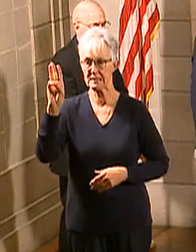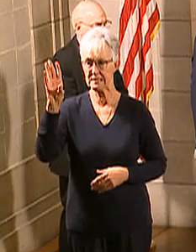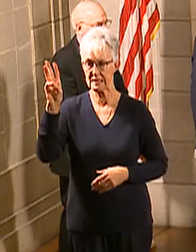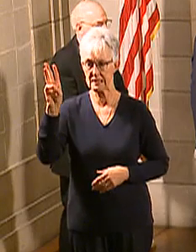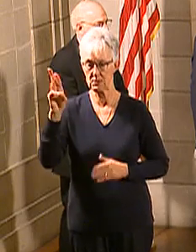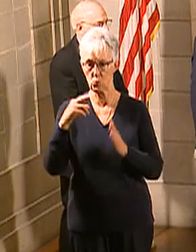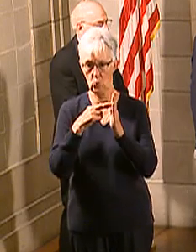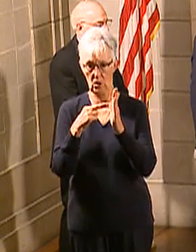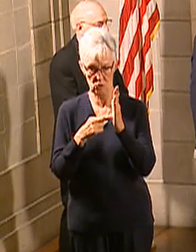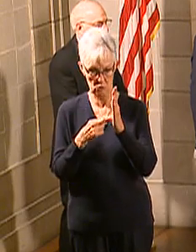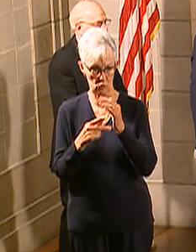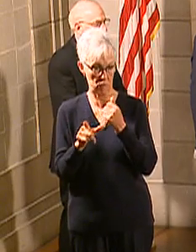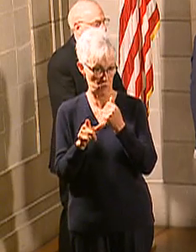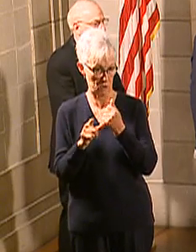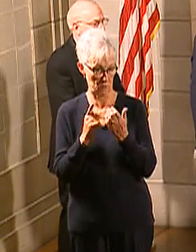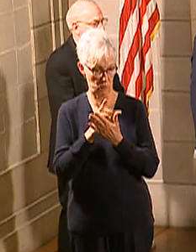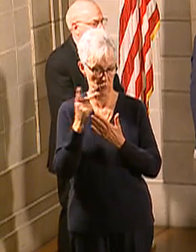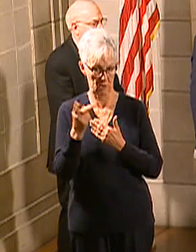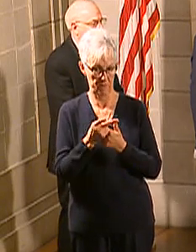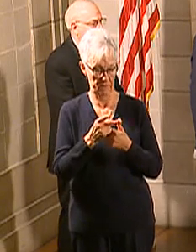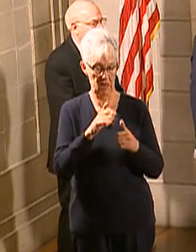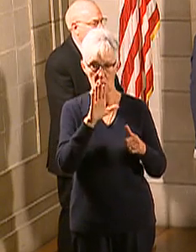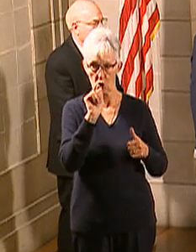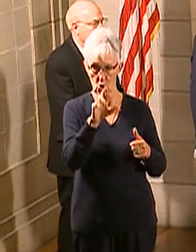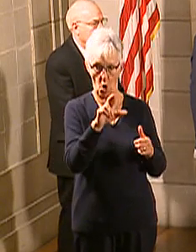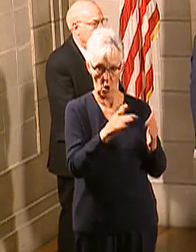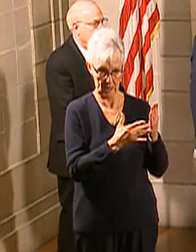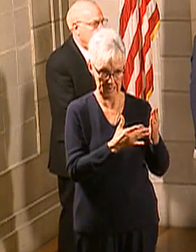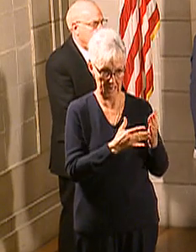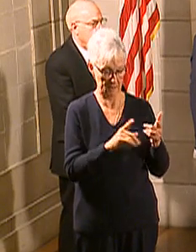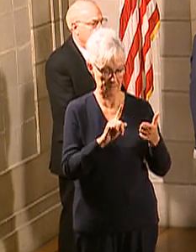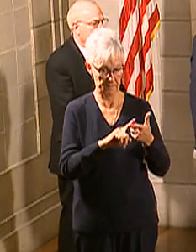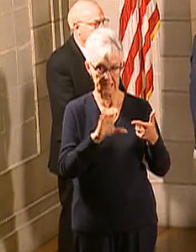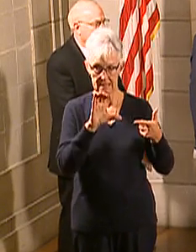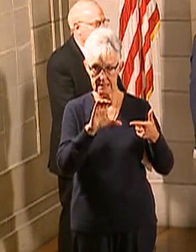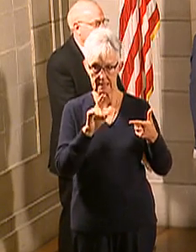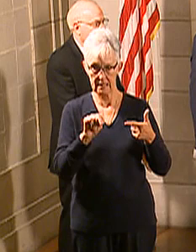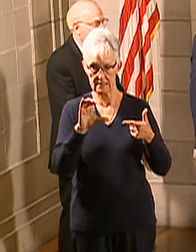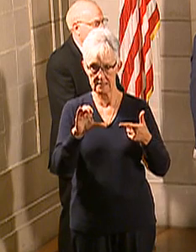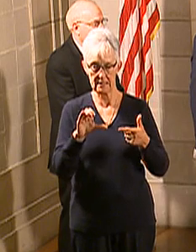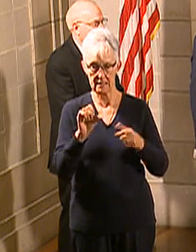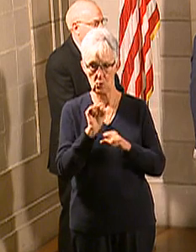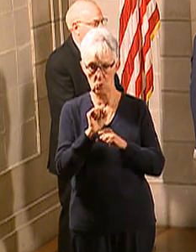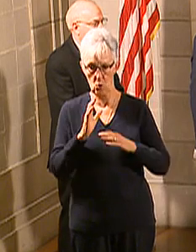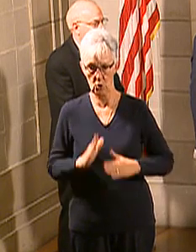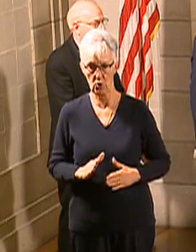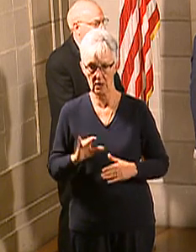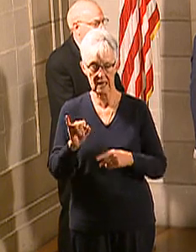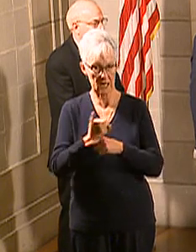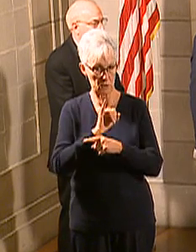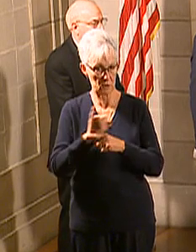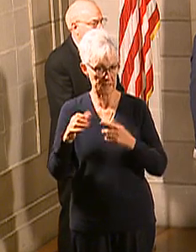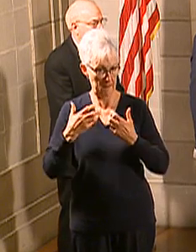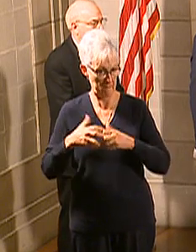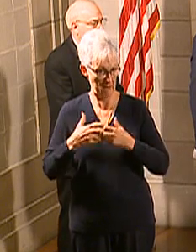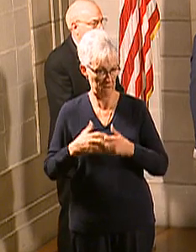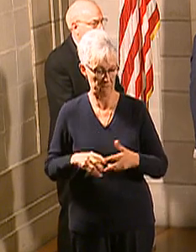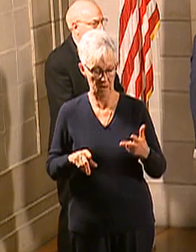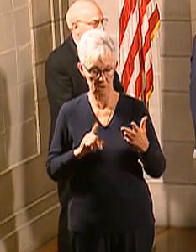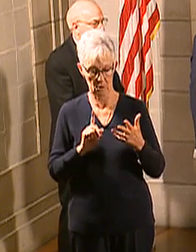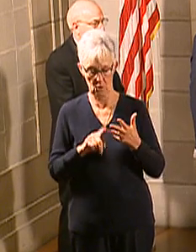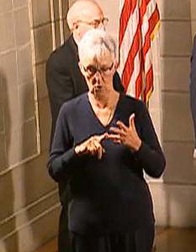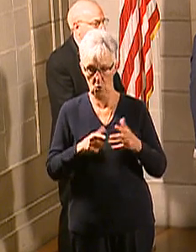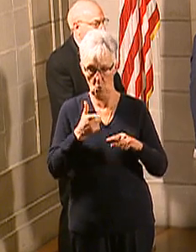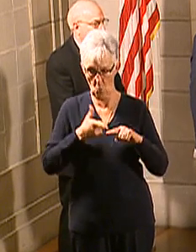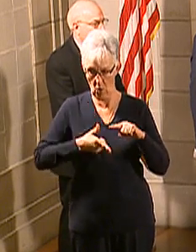apprenticeship programs: automotive technology, CNC operator, industrial manufacturing technician, welding,